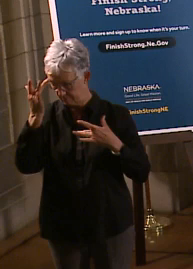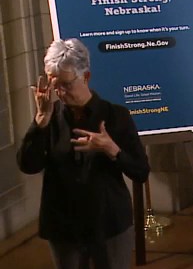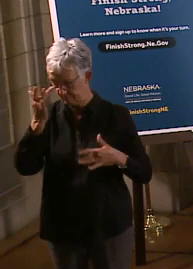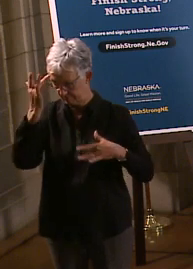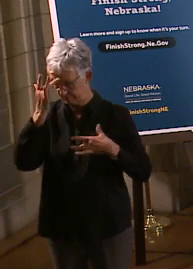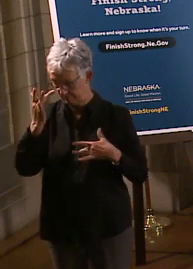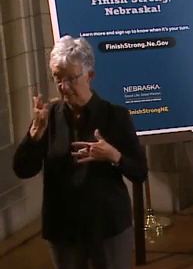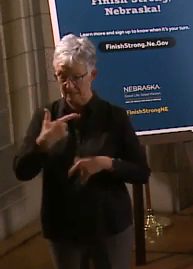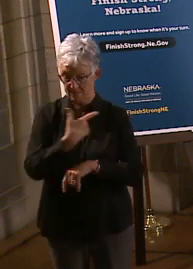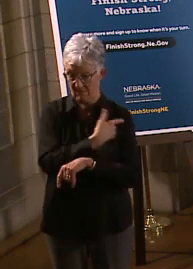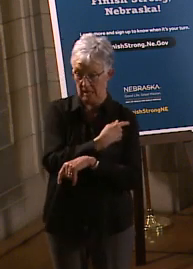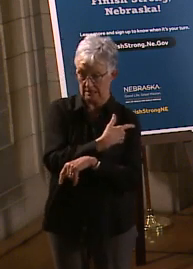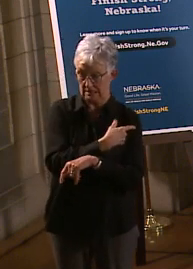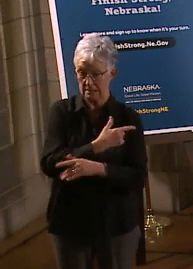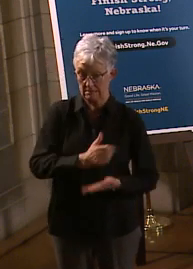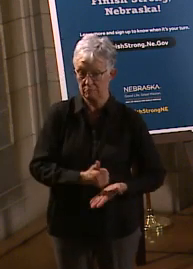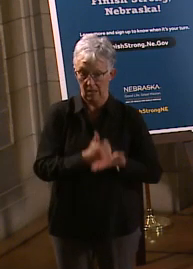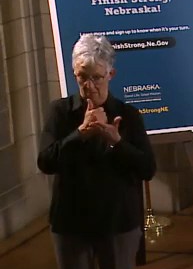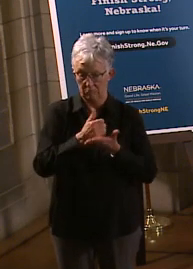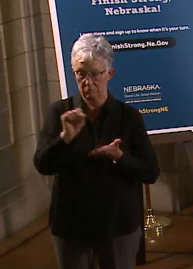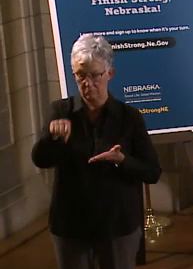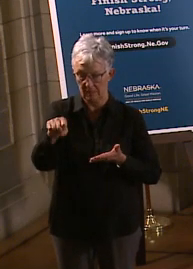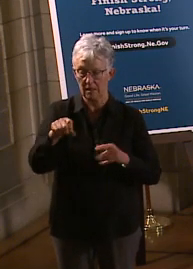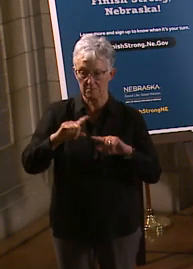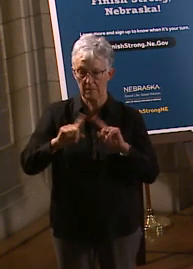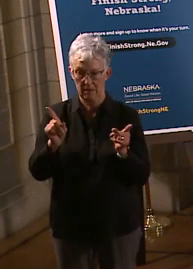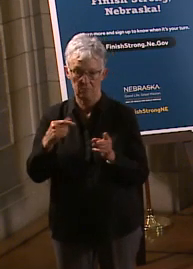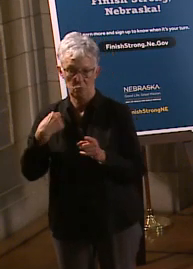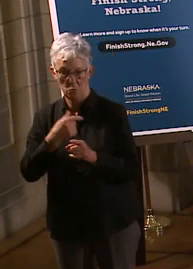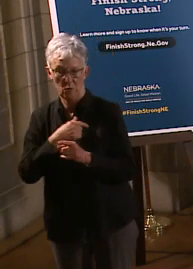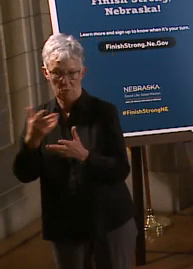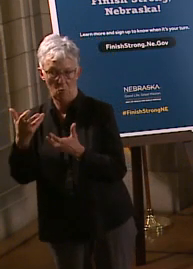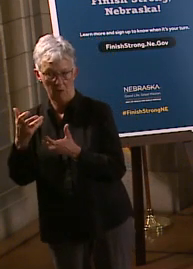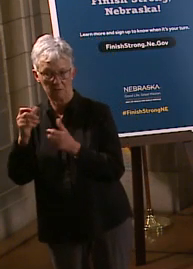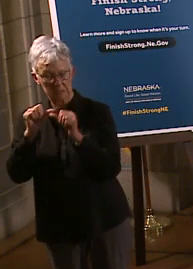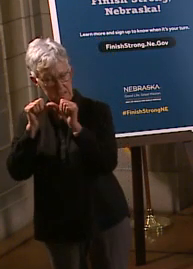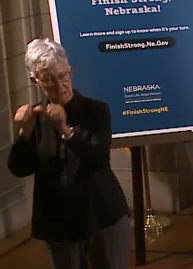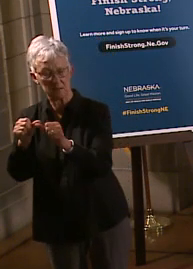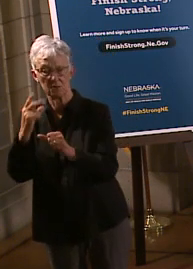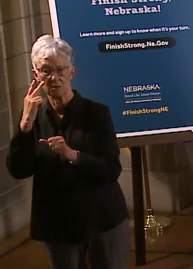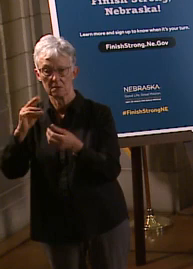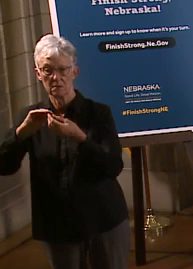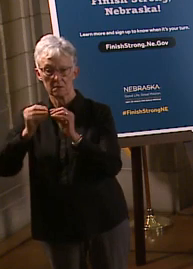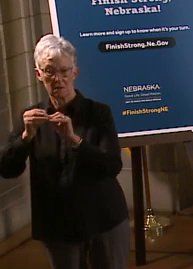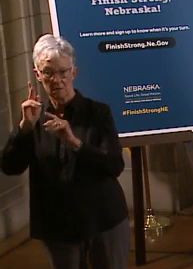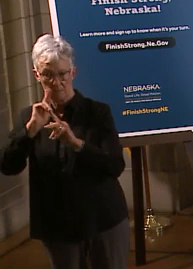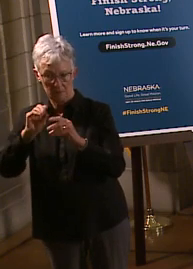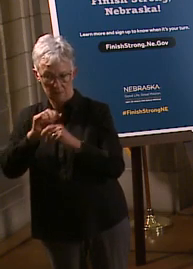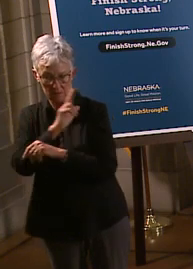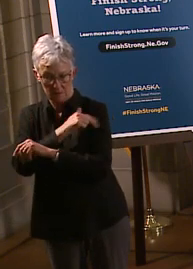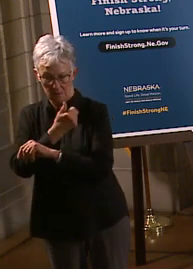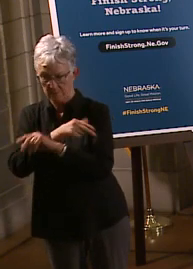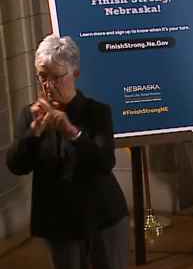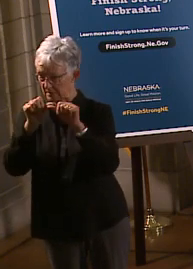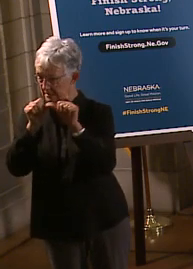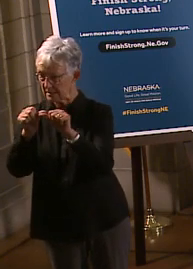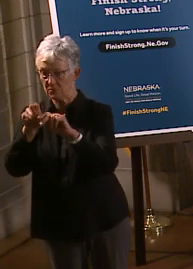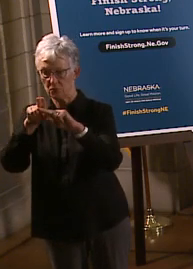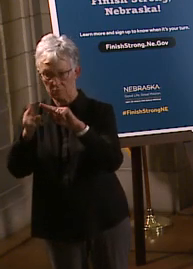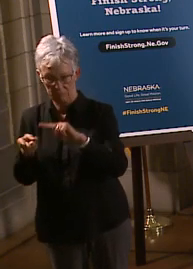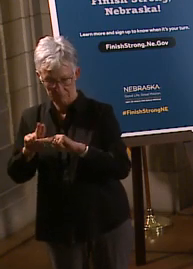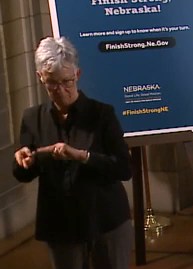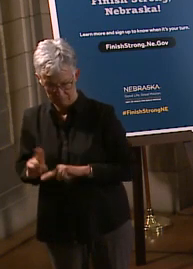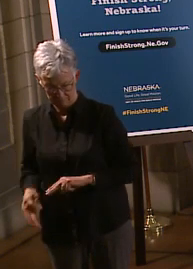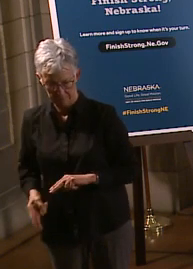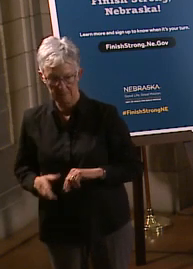to the vaccines, and we have seen our hospitalizations continue to decline. We want to remind people that if you keep that 6 foot of distance